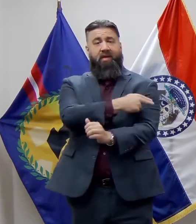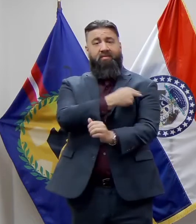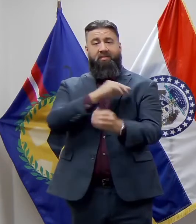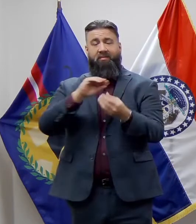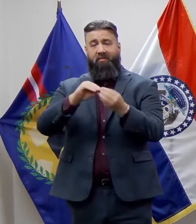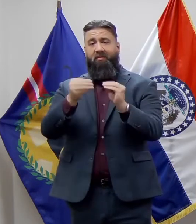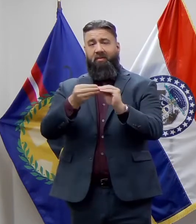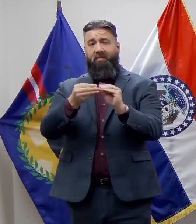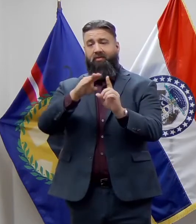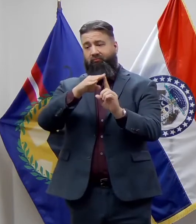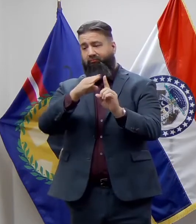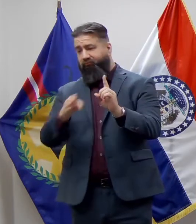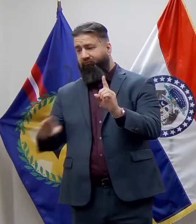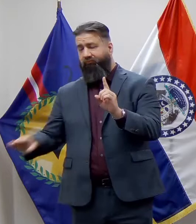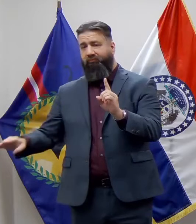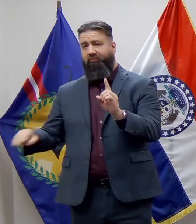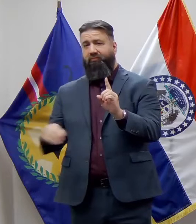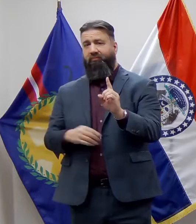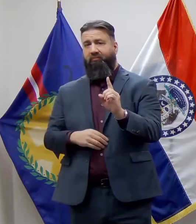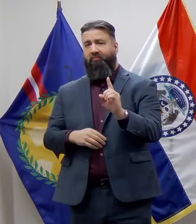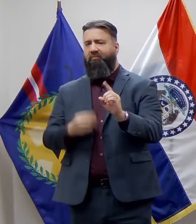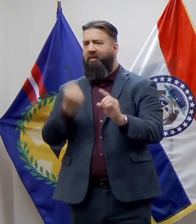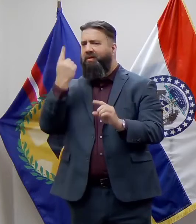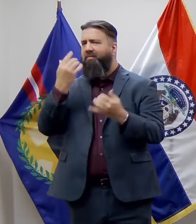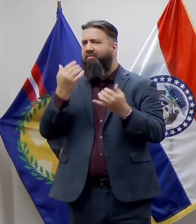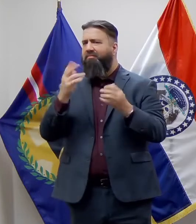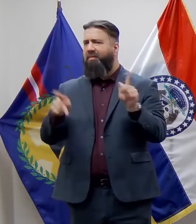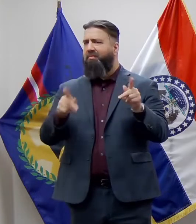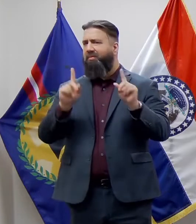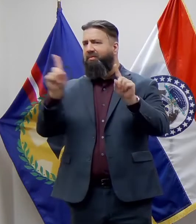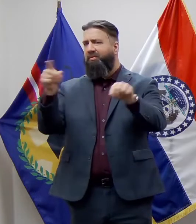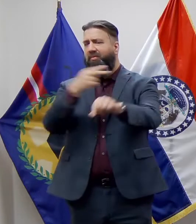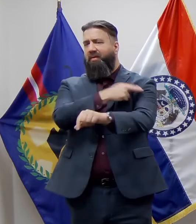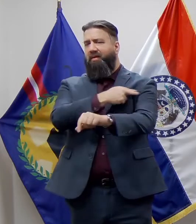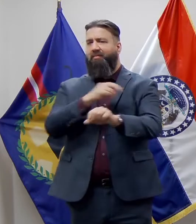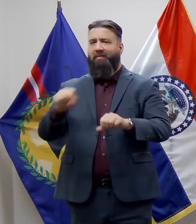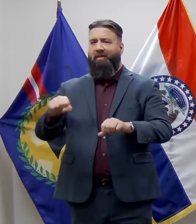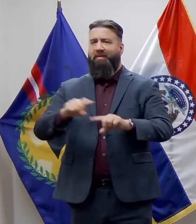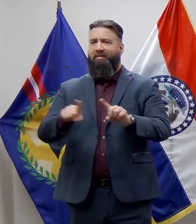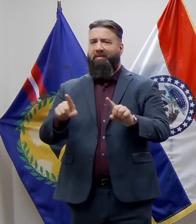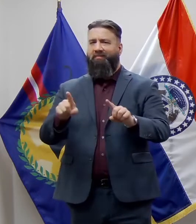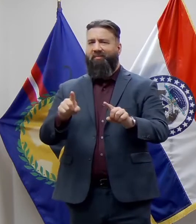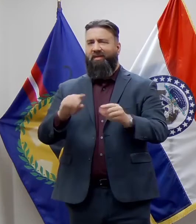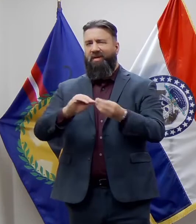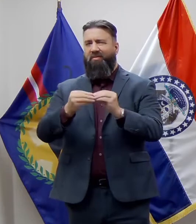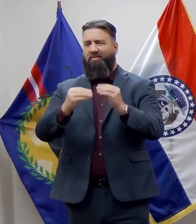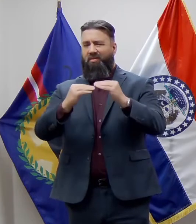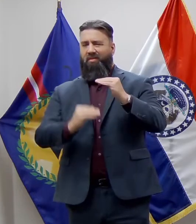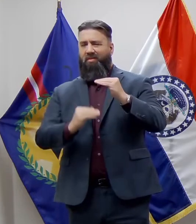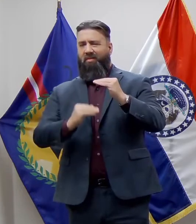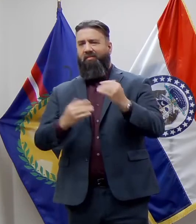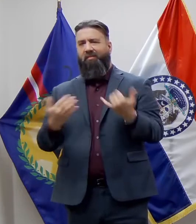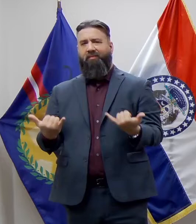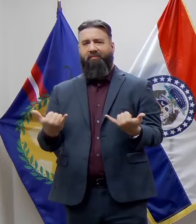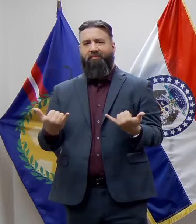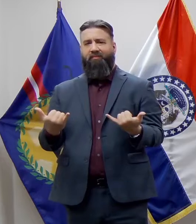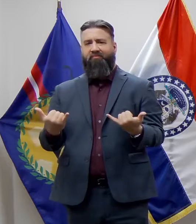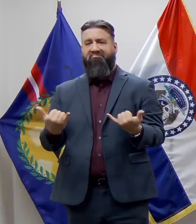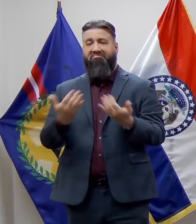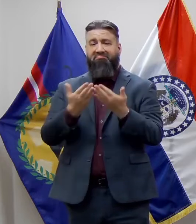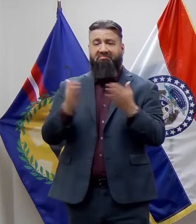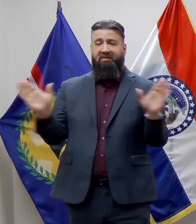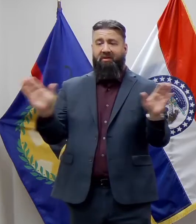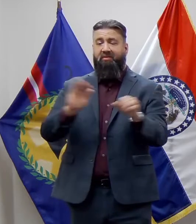Hospitalizations are still going on, but the rate of hospitalization is much less. So in general, the status of COVID